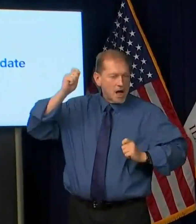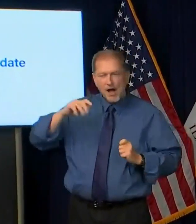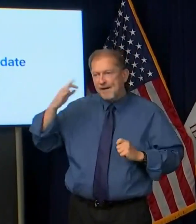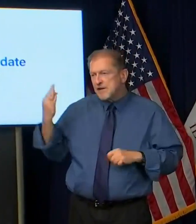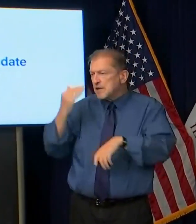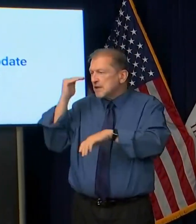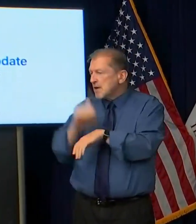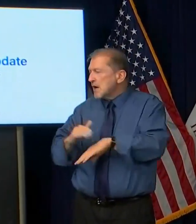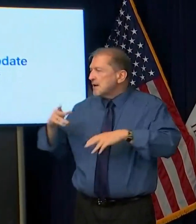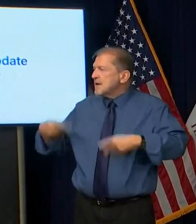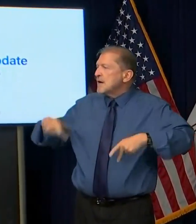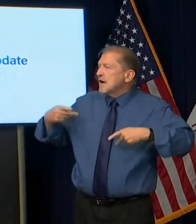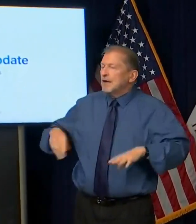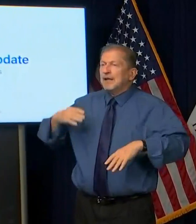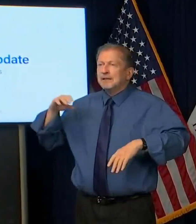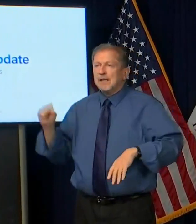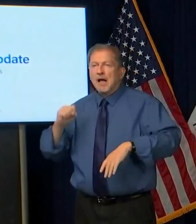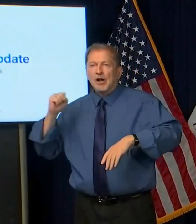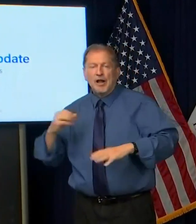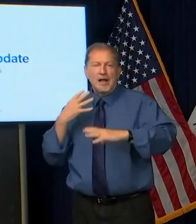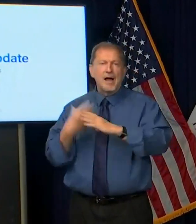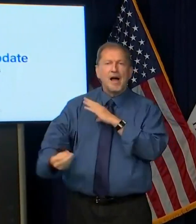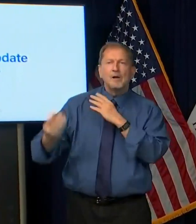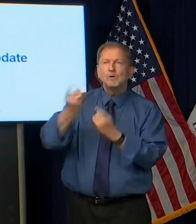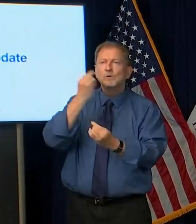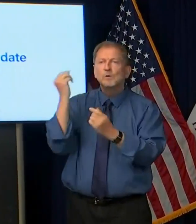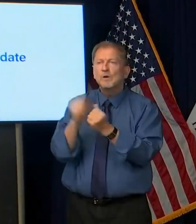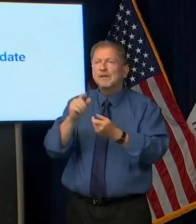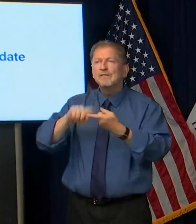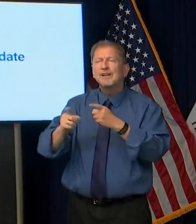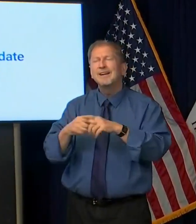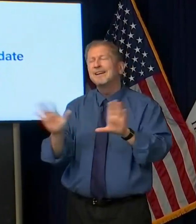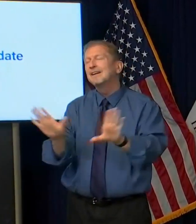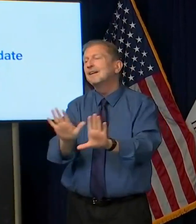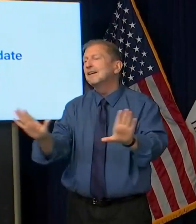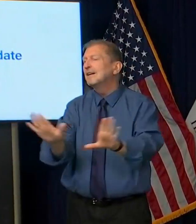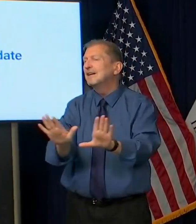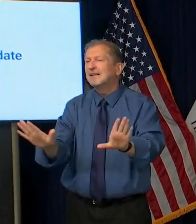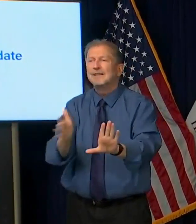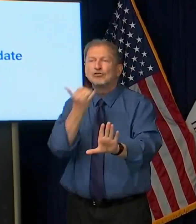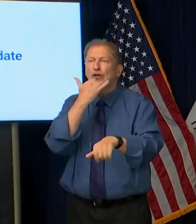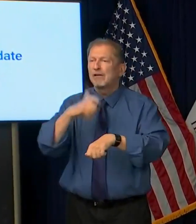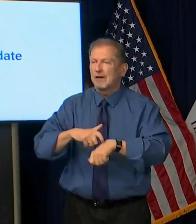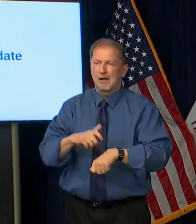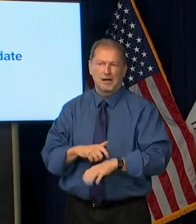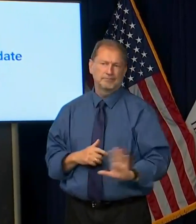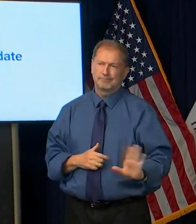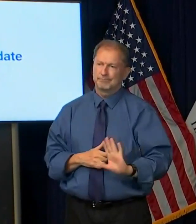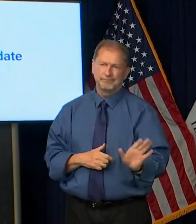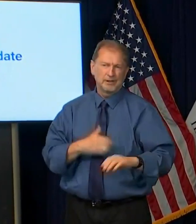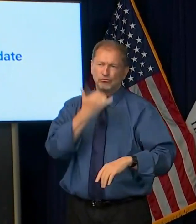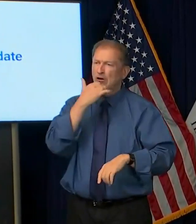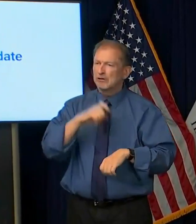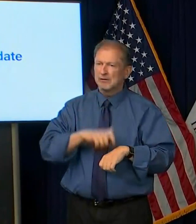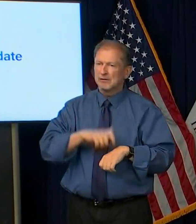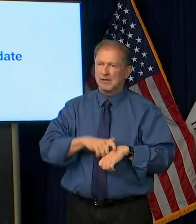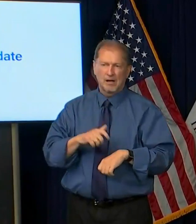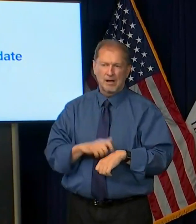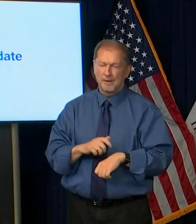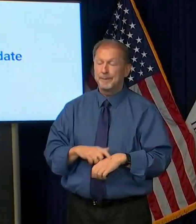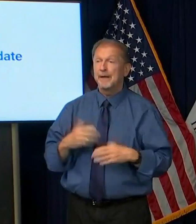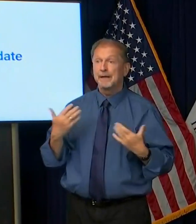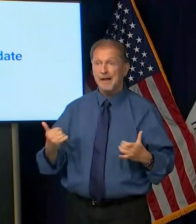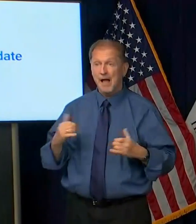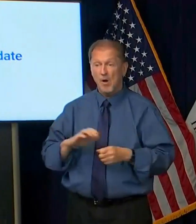to get together with friends, and you want to get out, and you want to do things. But the truth remains that the virus is running rampant through